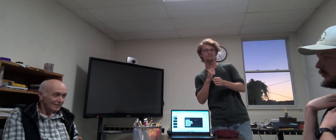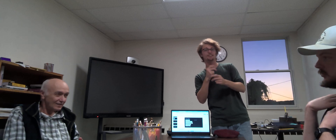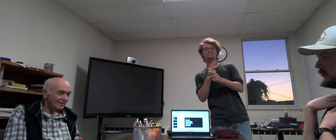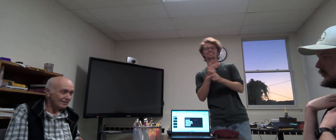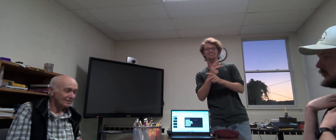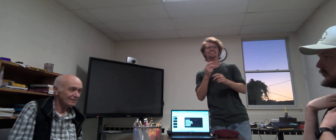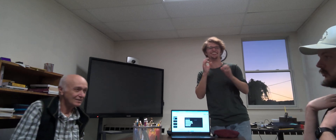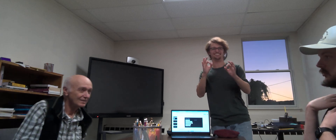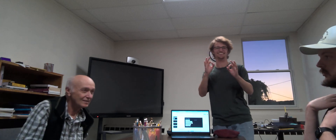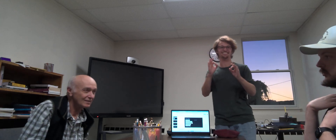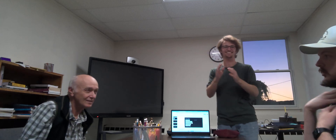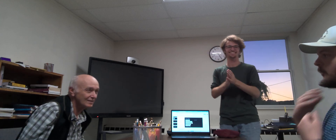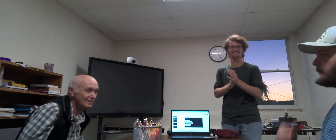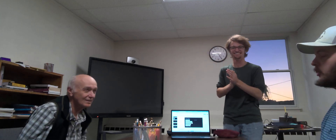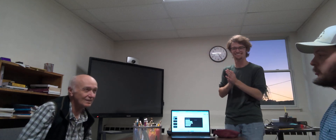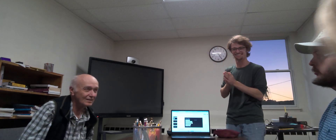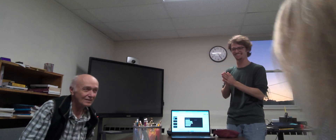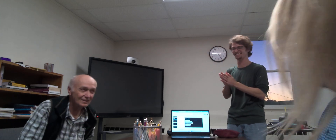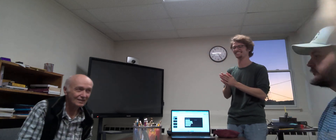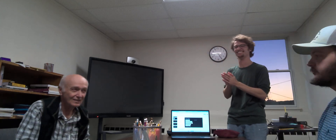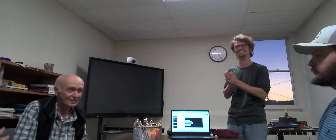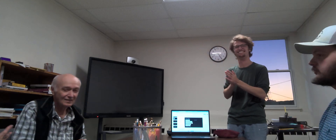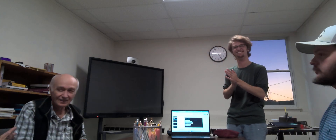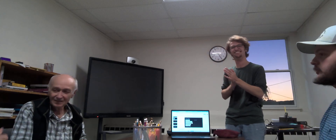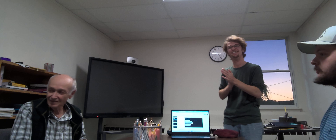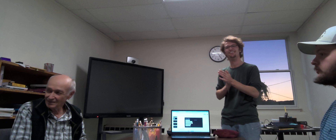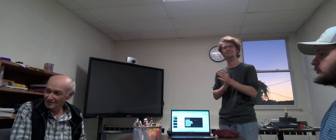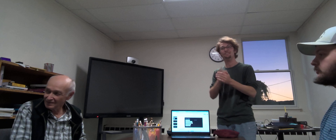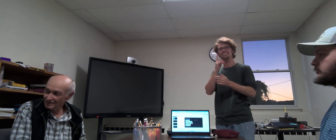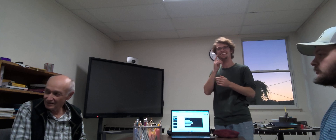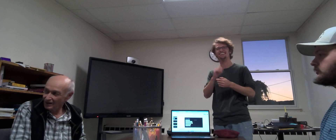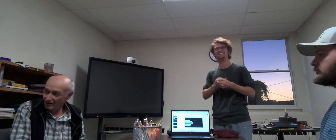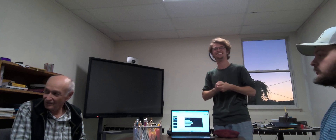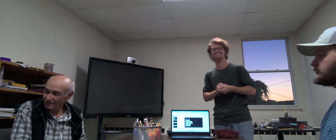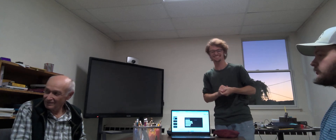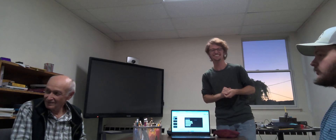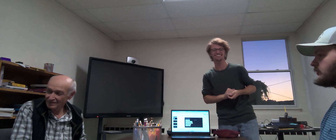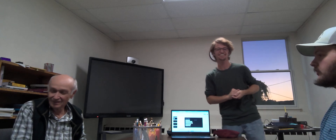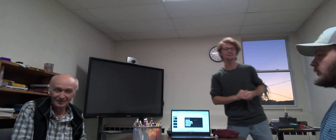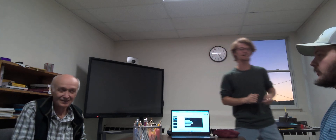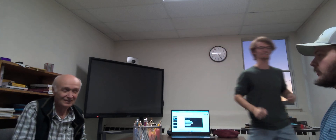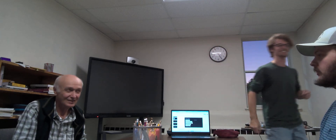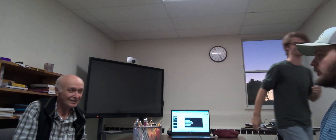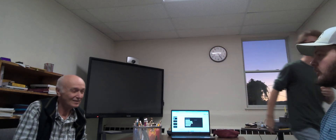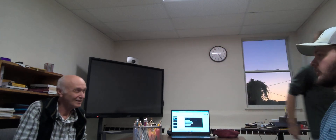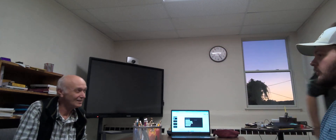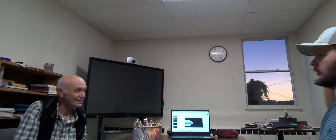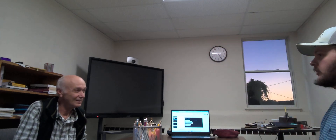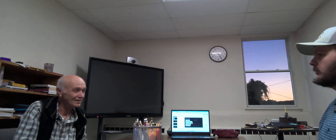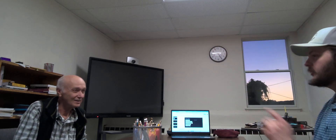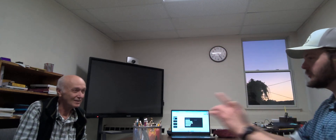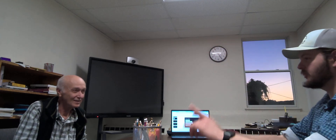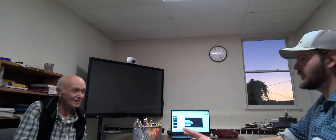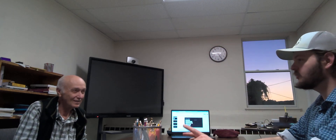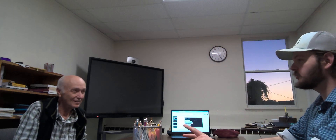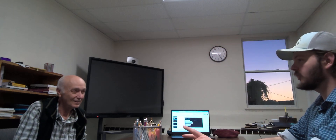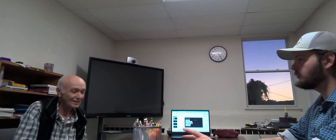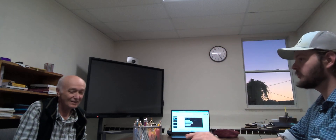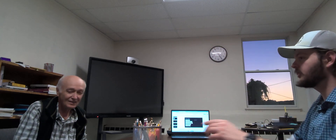You figured, okay. We okay, got that's one. good. Why, Mom? We think. Did she guess? Hopefully right? it's the right solution. Oh, Yes. I wanna see. Stay with me. Am I supposed to guess your problem or give you